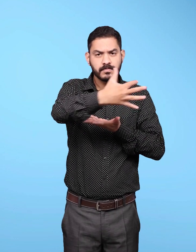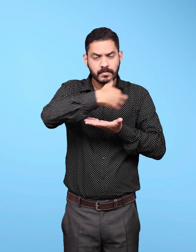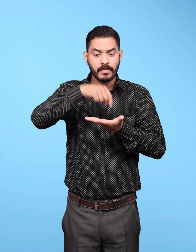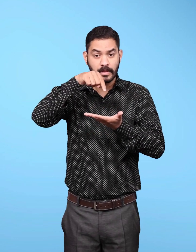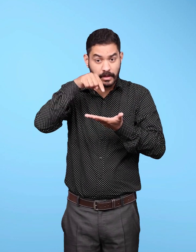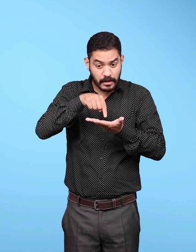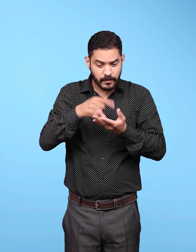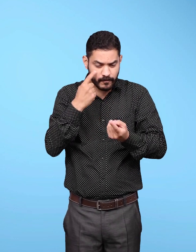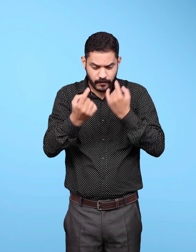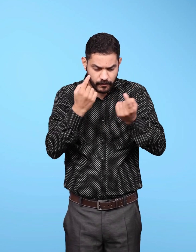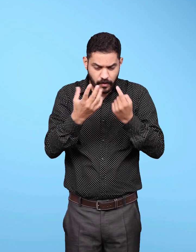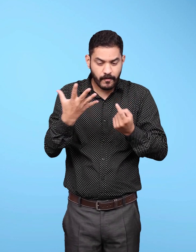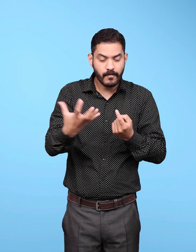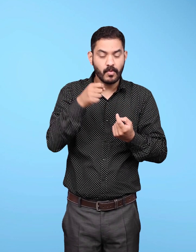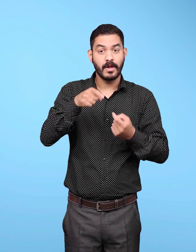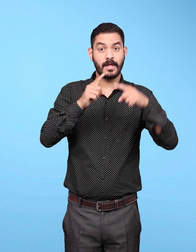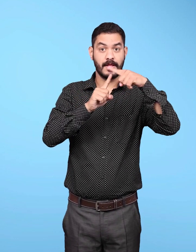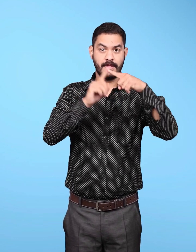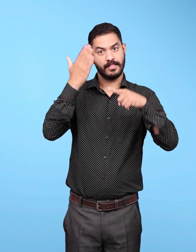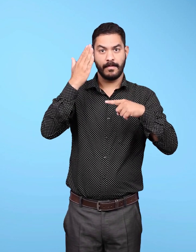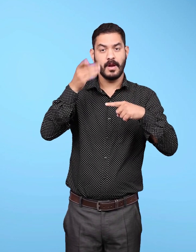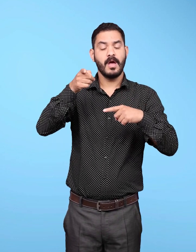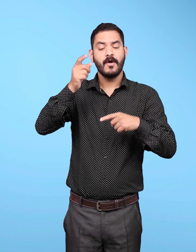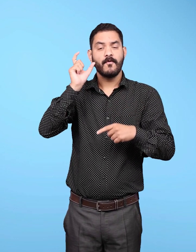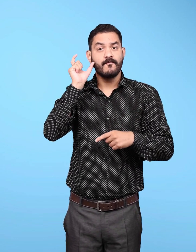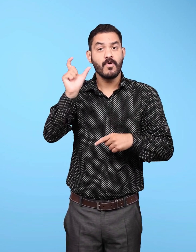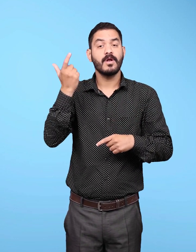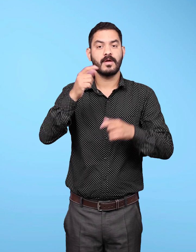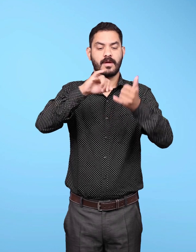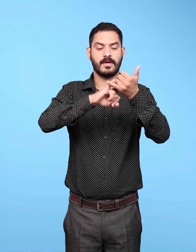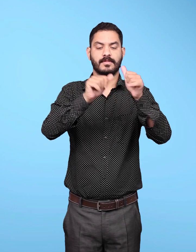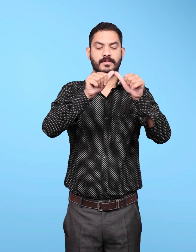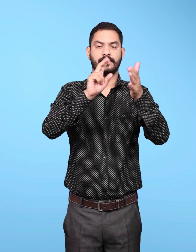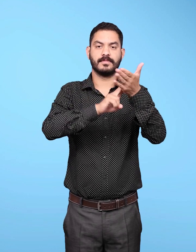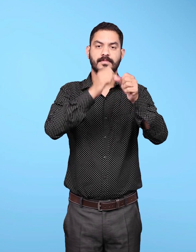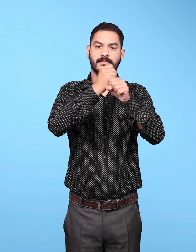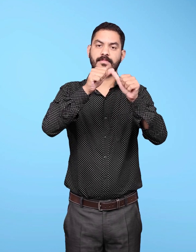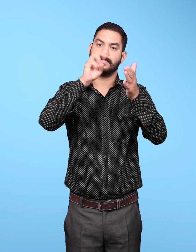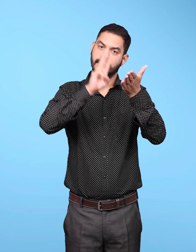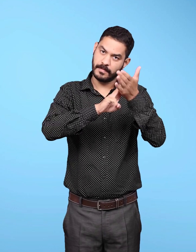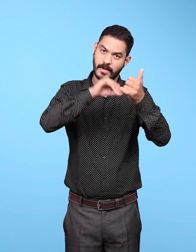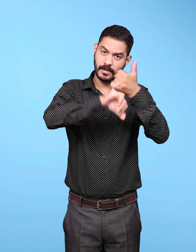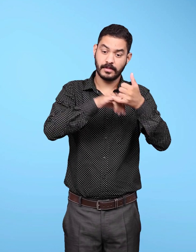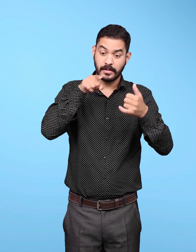number 105. The Tamil terms mentioned above are found in Sangam literature.